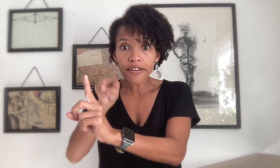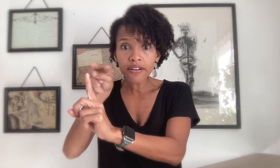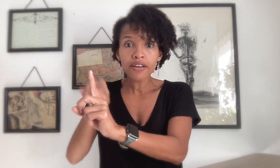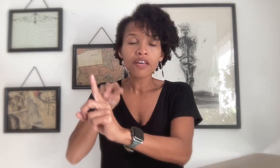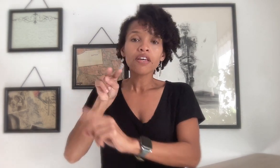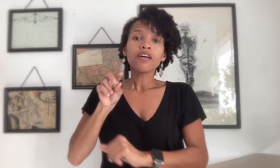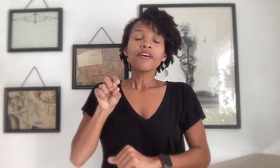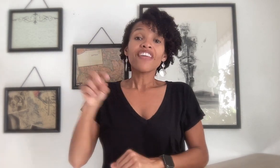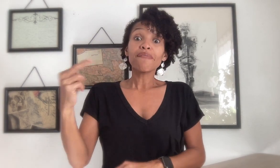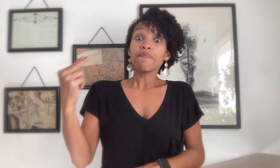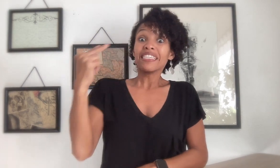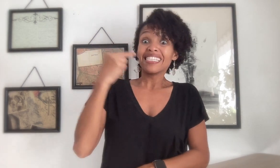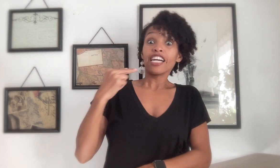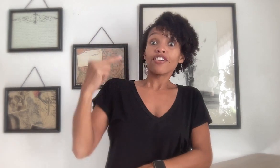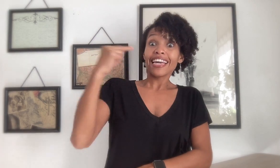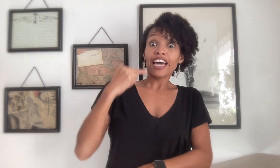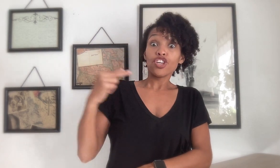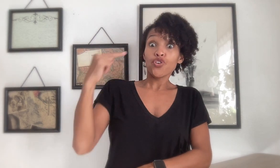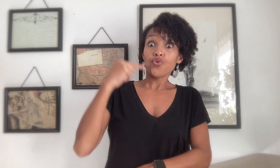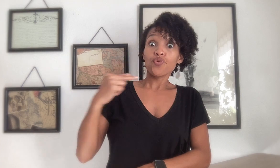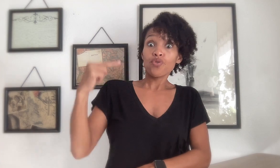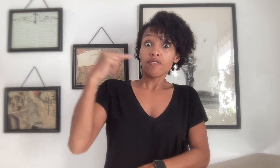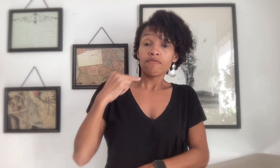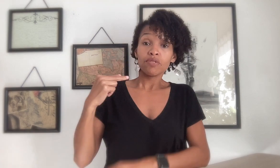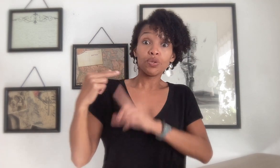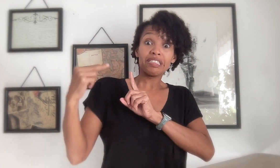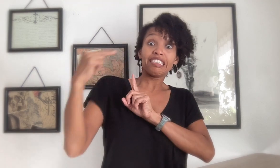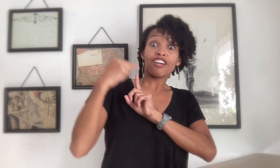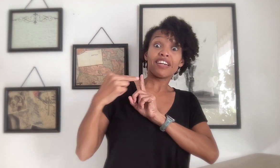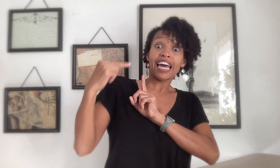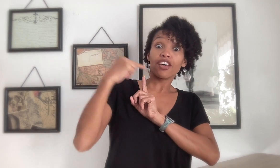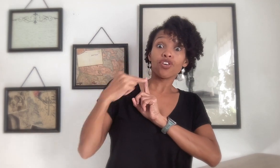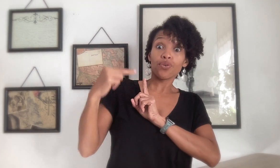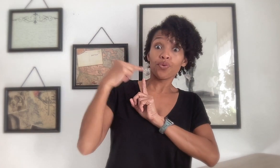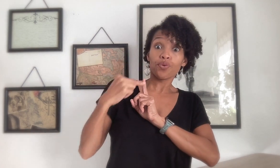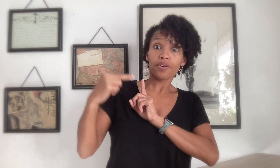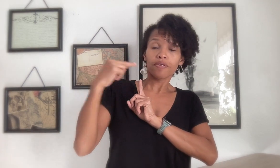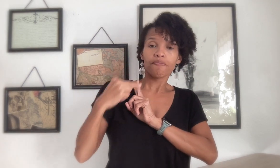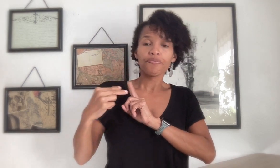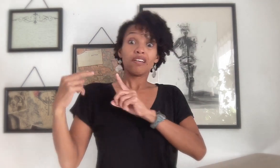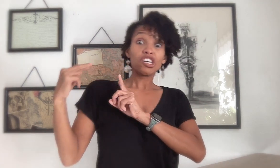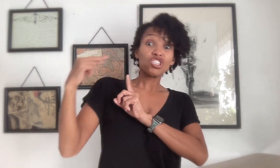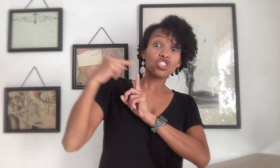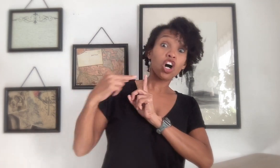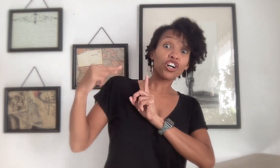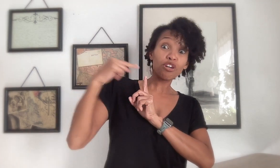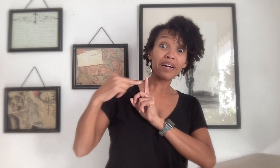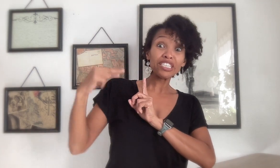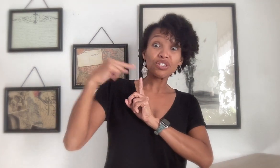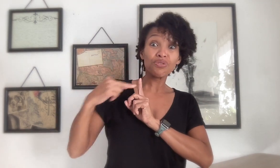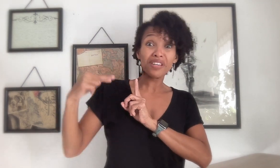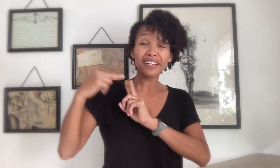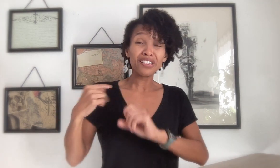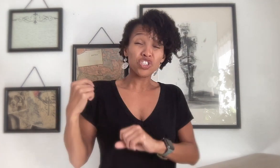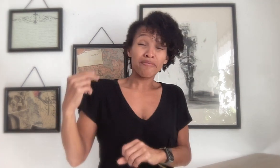someone. They might be staring at you or staring at you. A stalker might do this, or it might